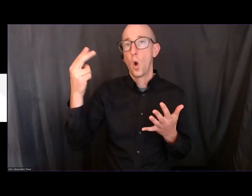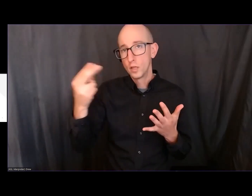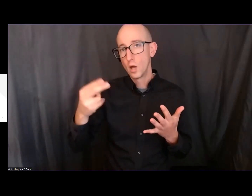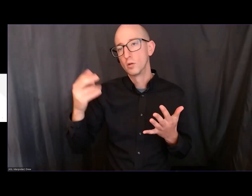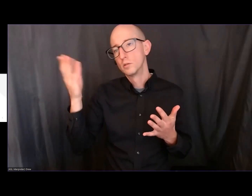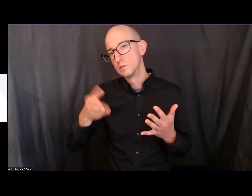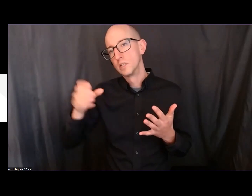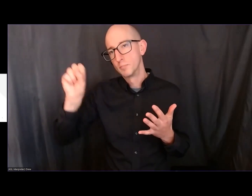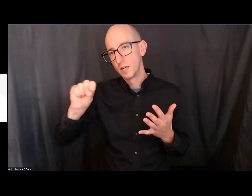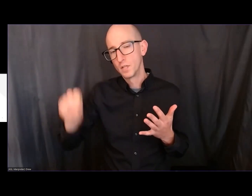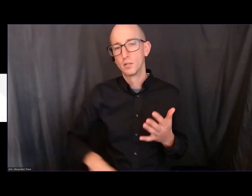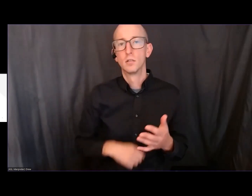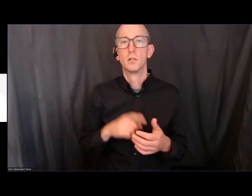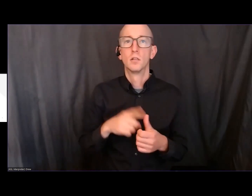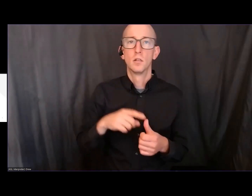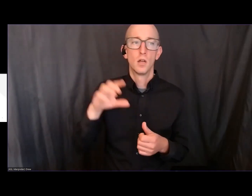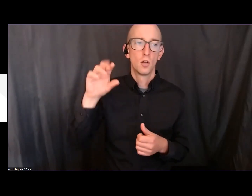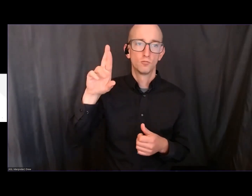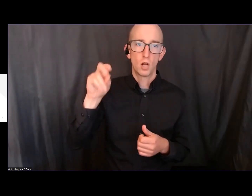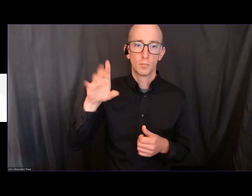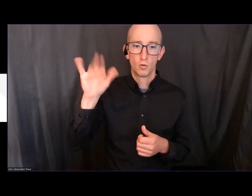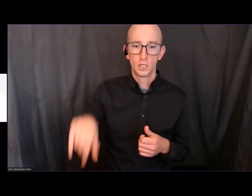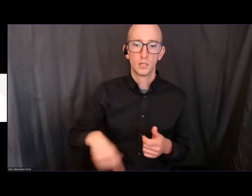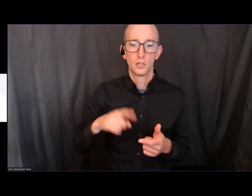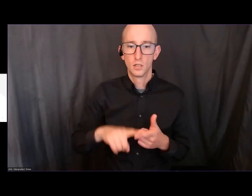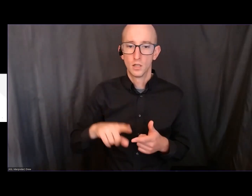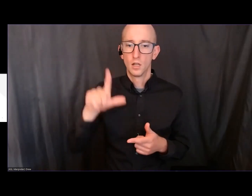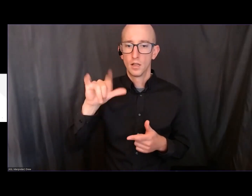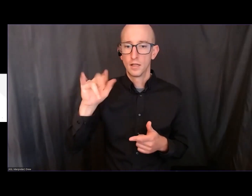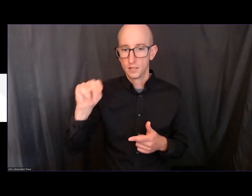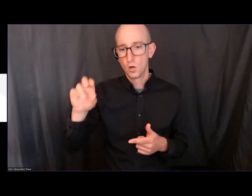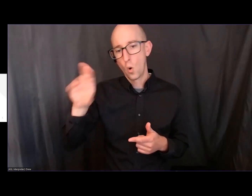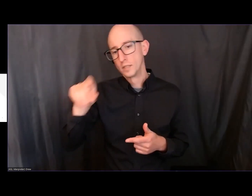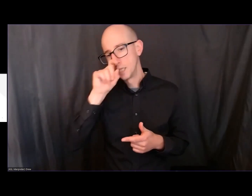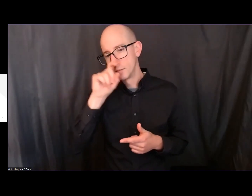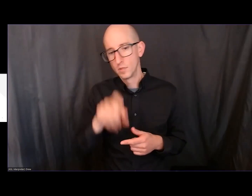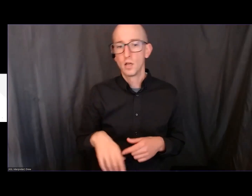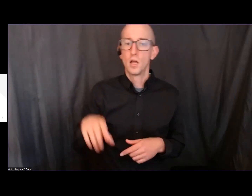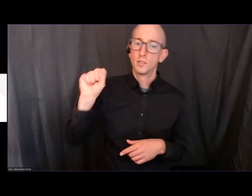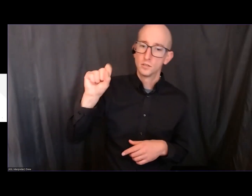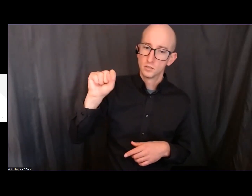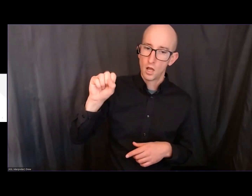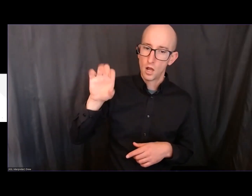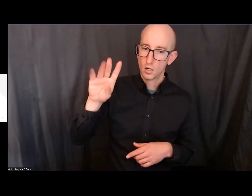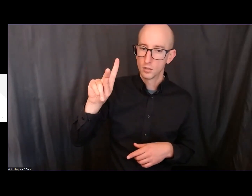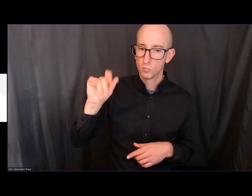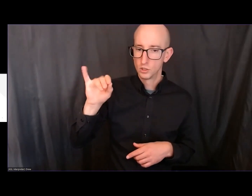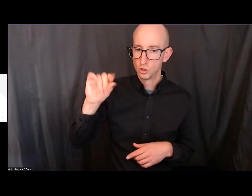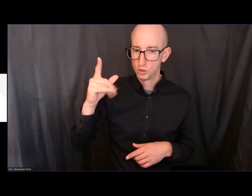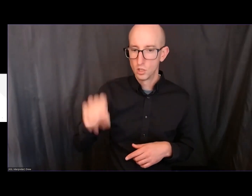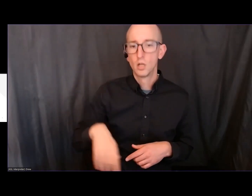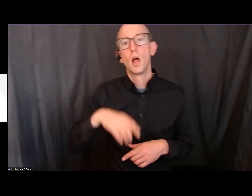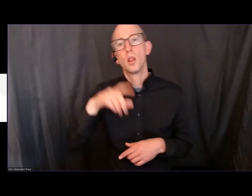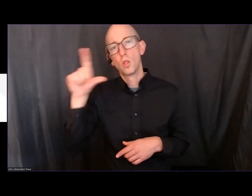Roxbury, Lynn or Salem, Stockbridge, Lower or Lawrence, Taunton, Leominster, and